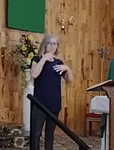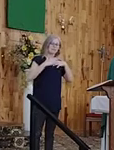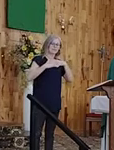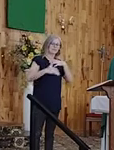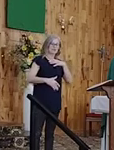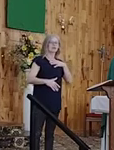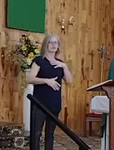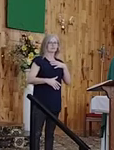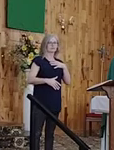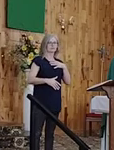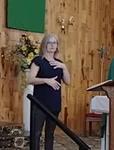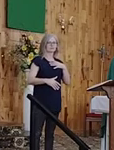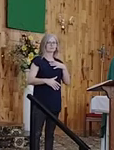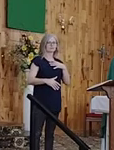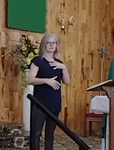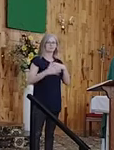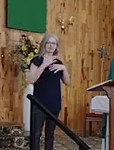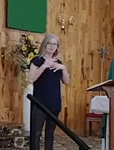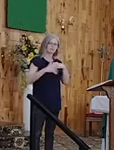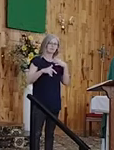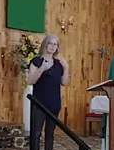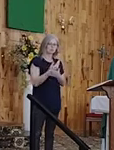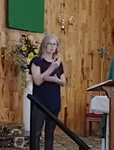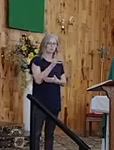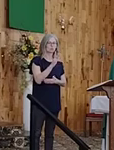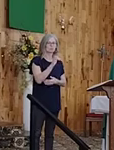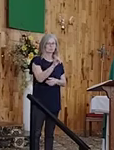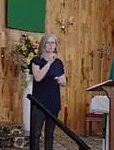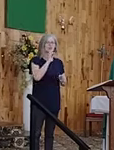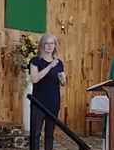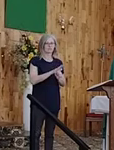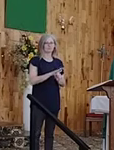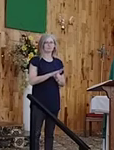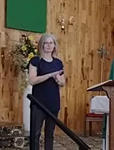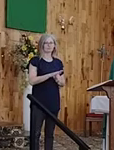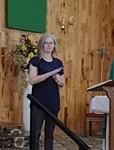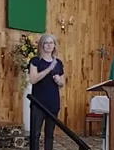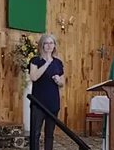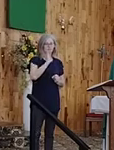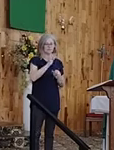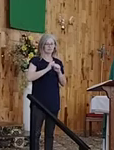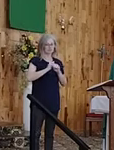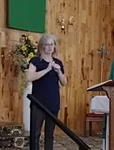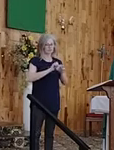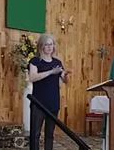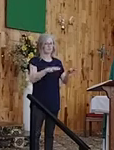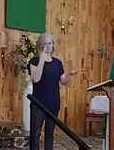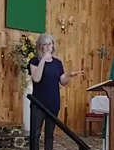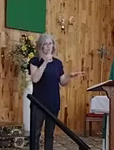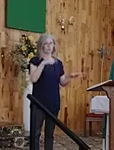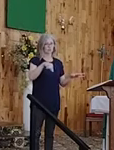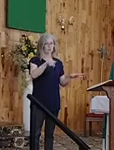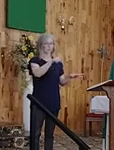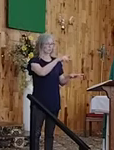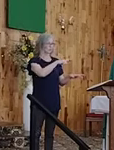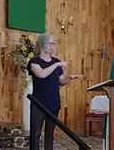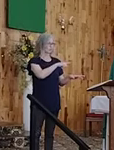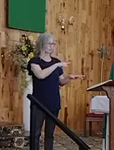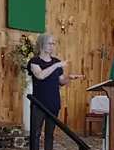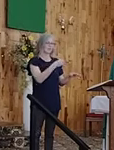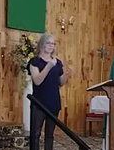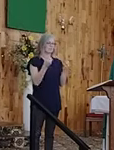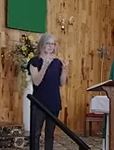blood, the blood of the new and eternal covenant, which will be poured out for you